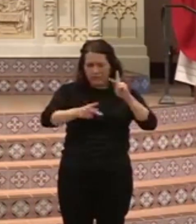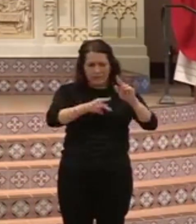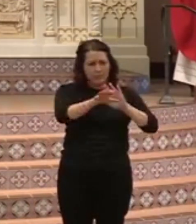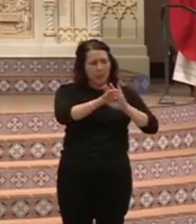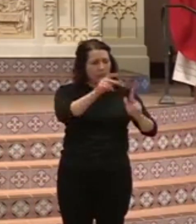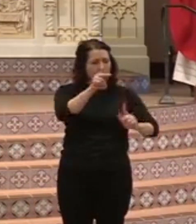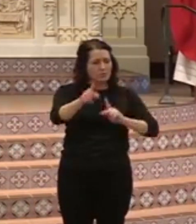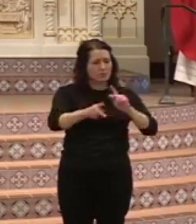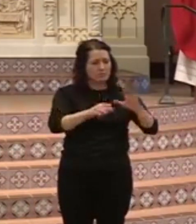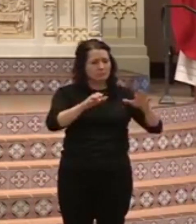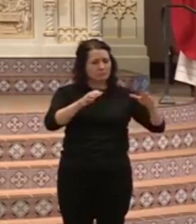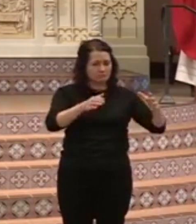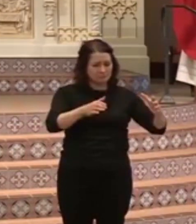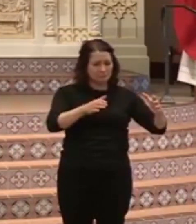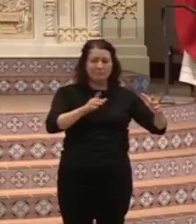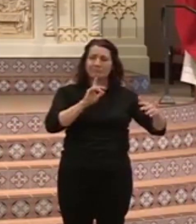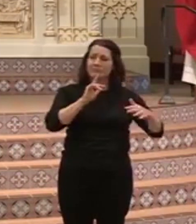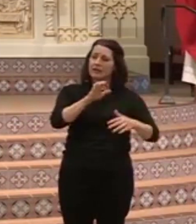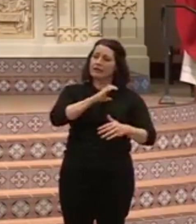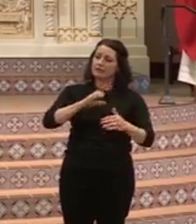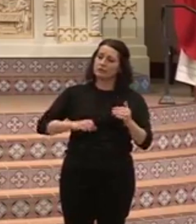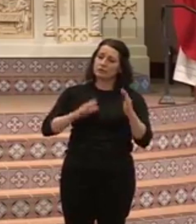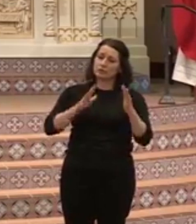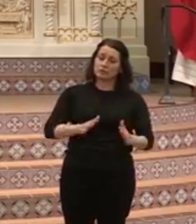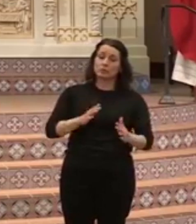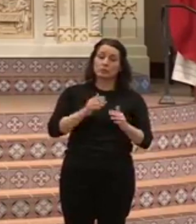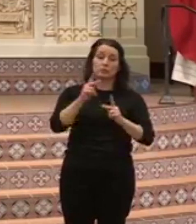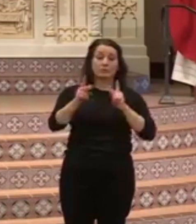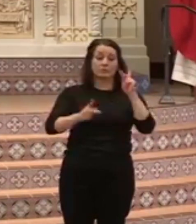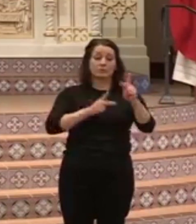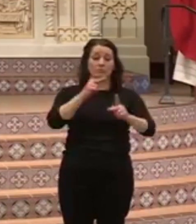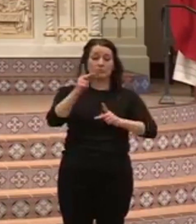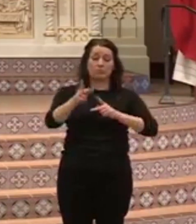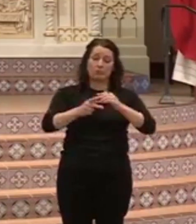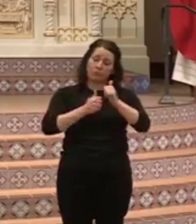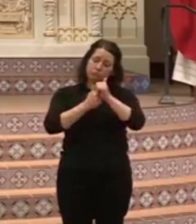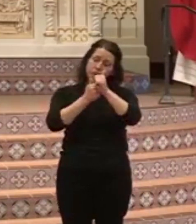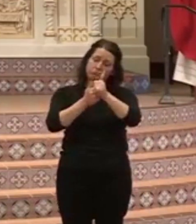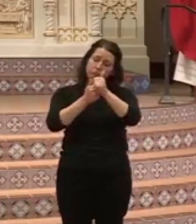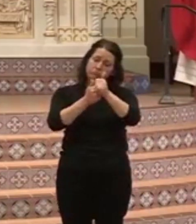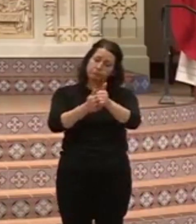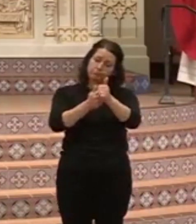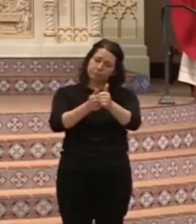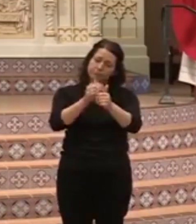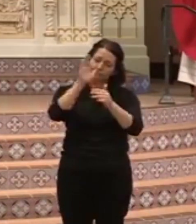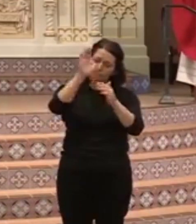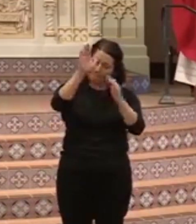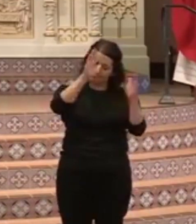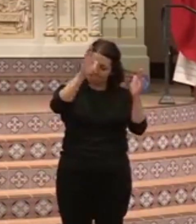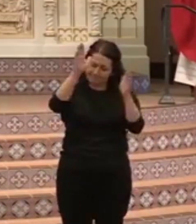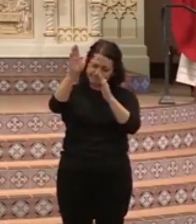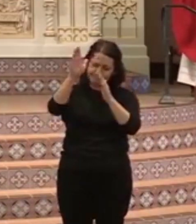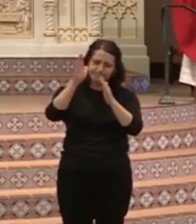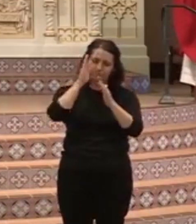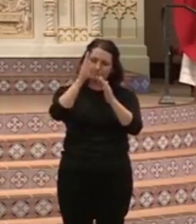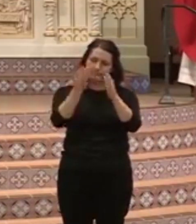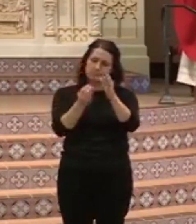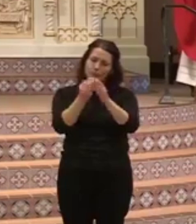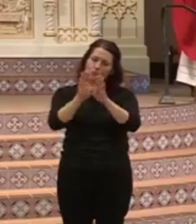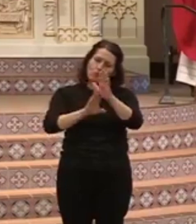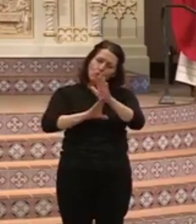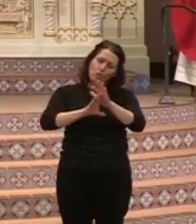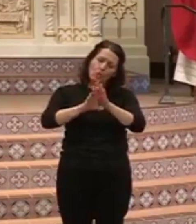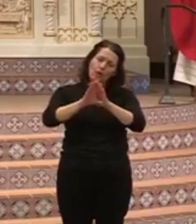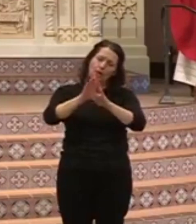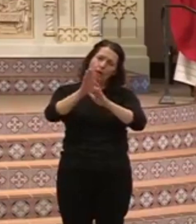under him the Christian people, governed by their Maker, may grow in merit